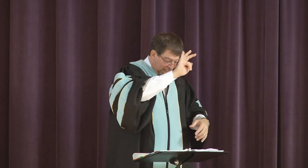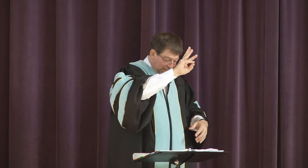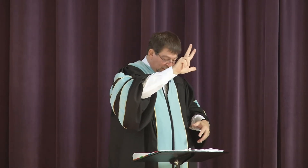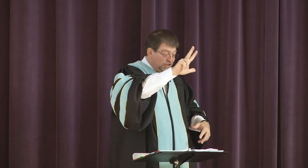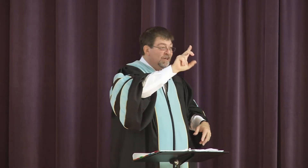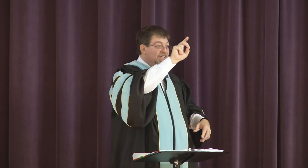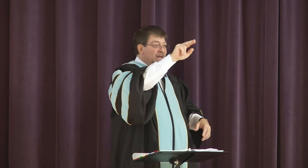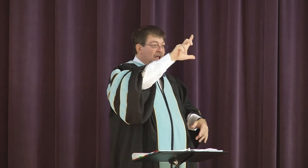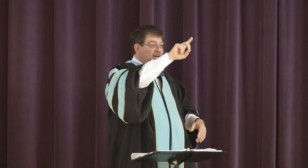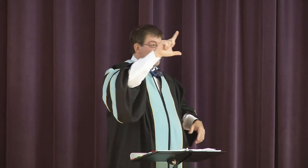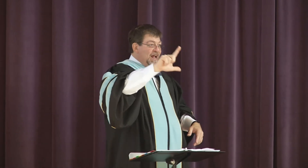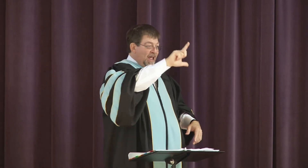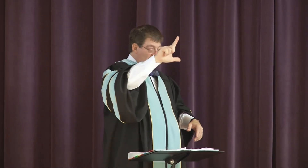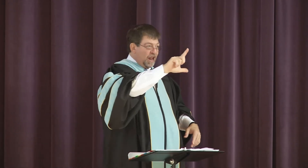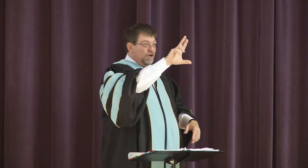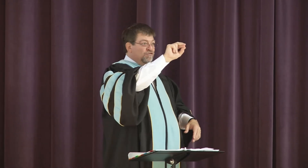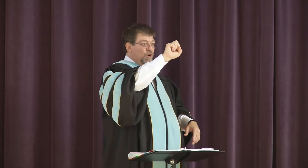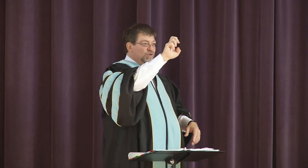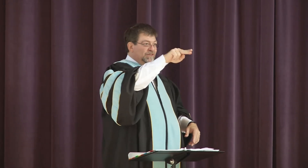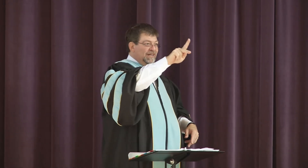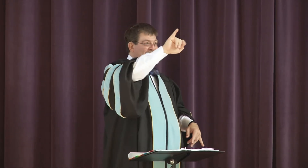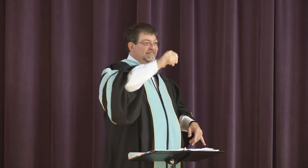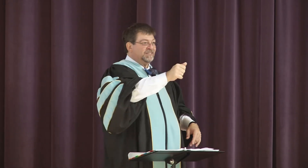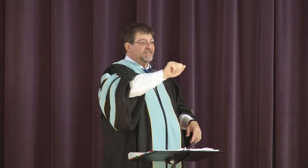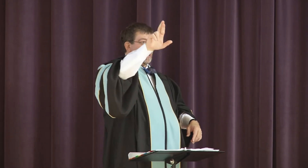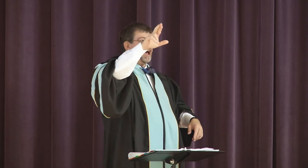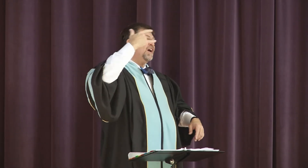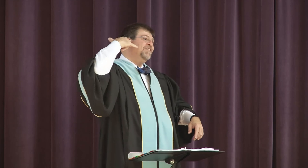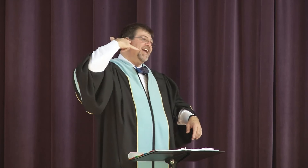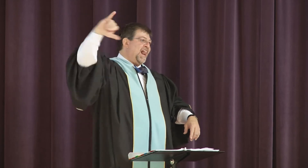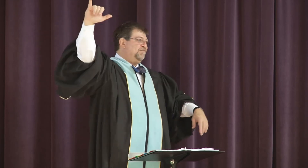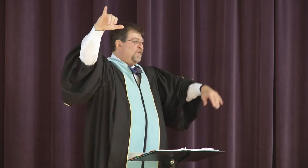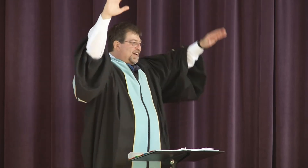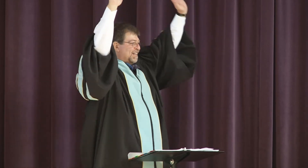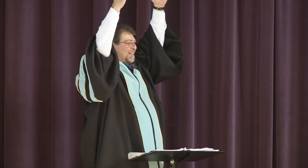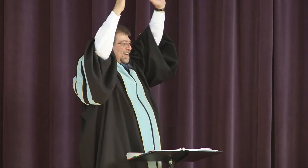Class of 1963, Donald L. Rosenjek, California.